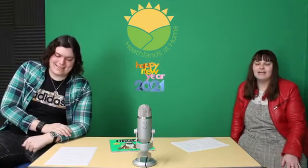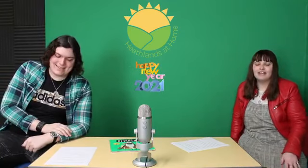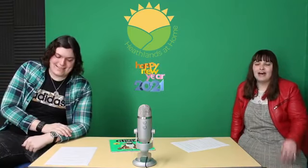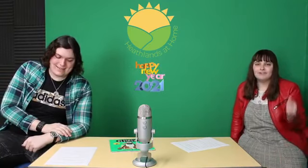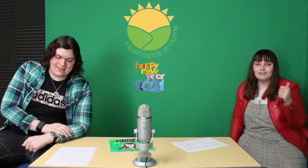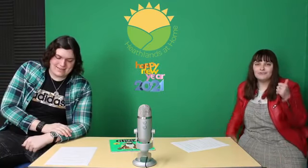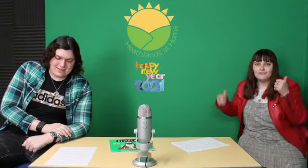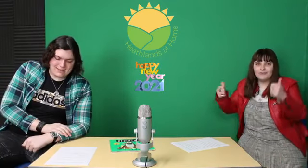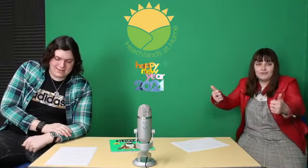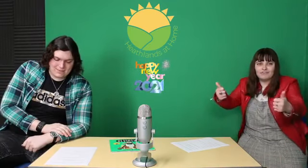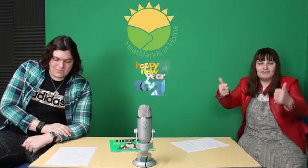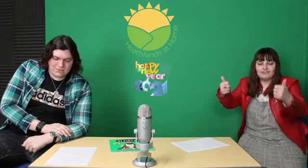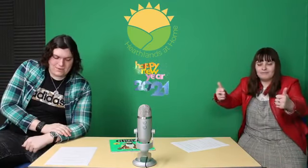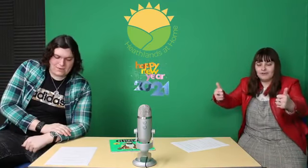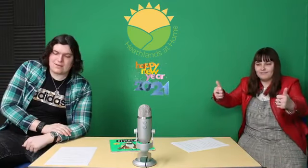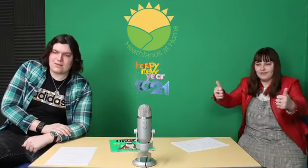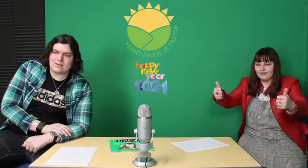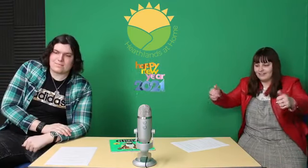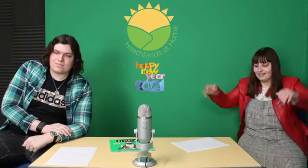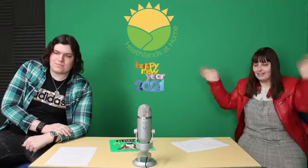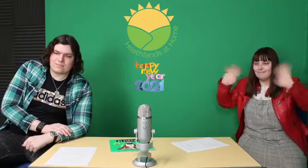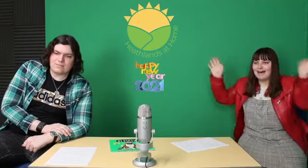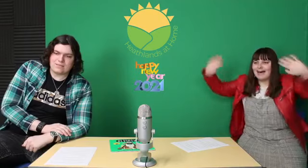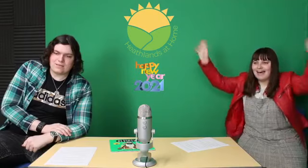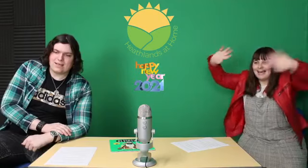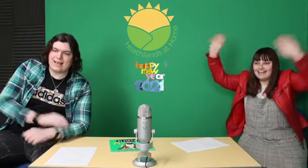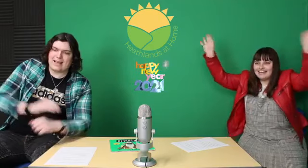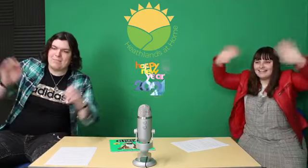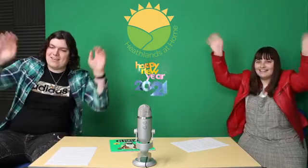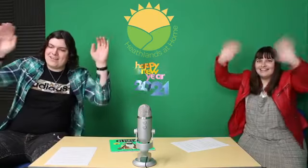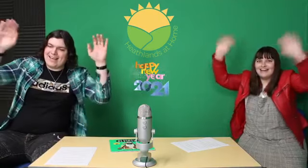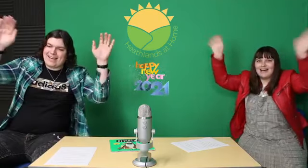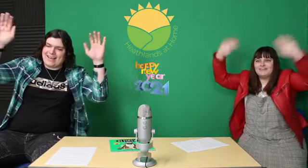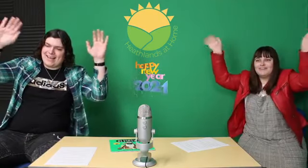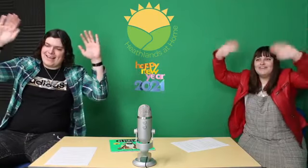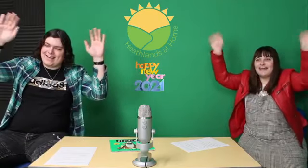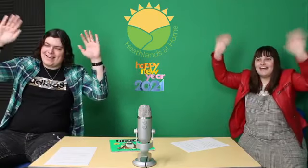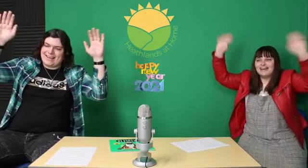Have a good 2021, everyone. Stay hopeful. Bye! Happy New Year! Happy New Year!